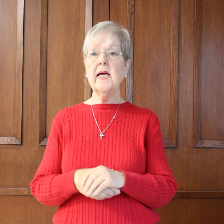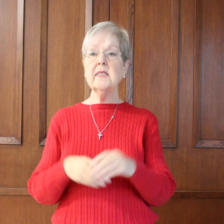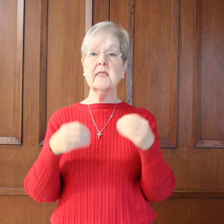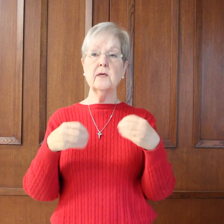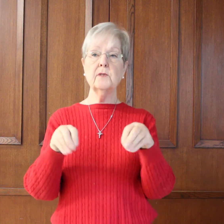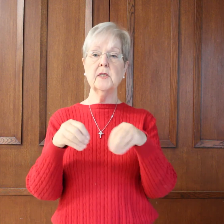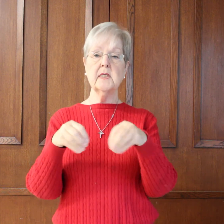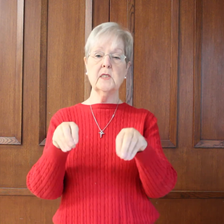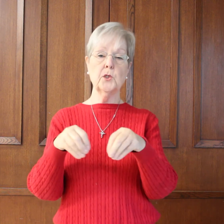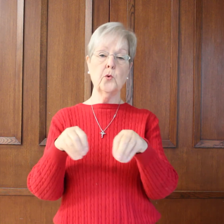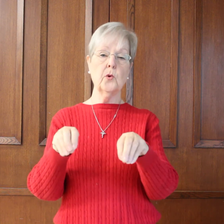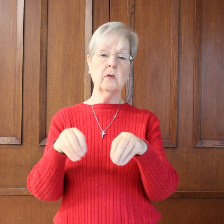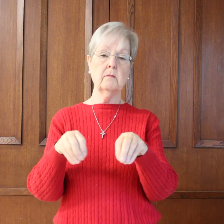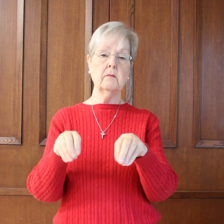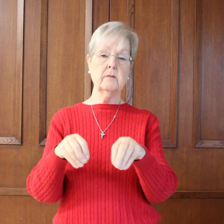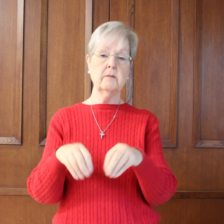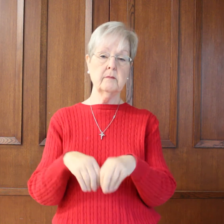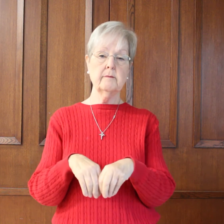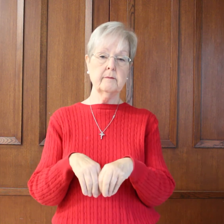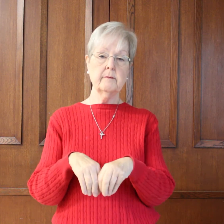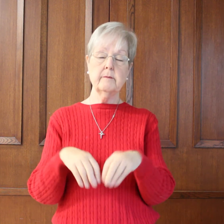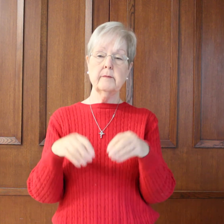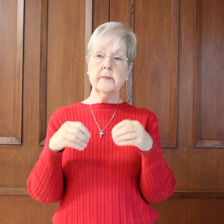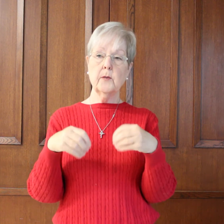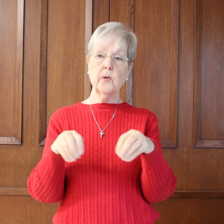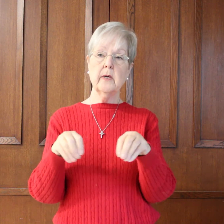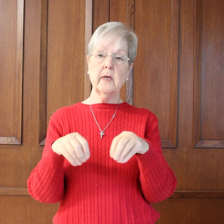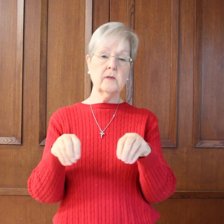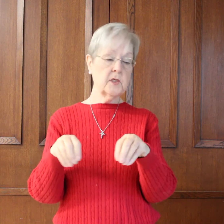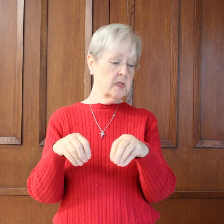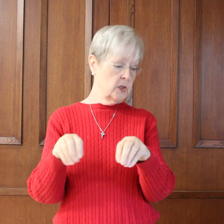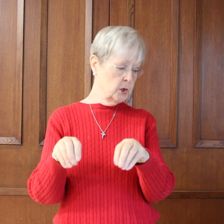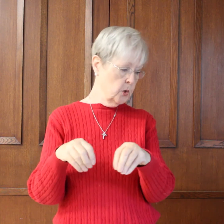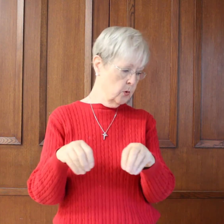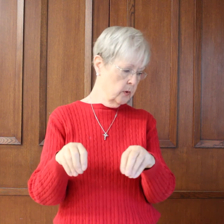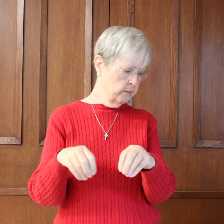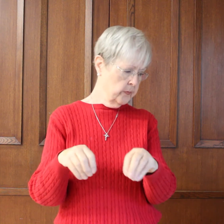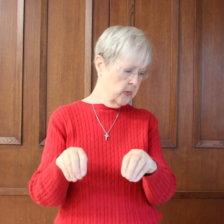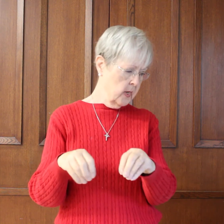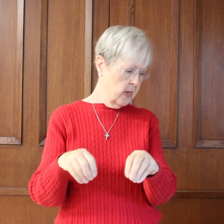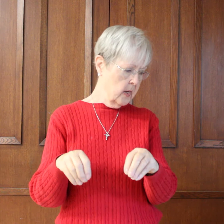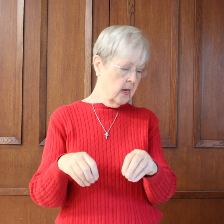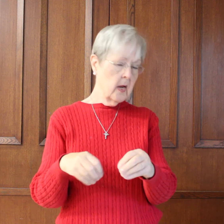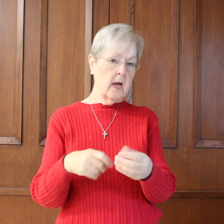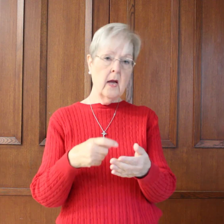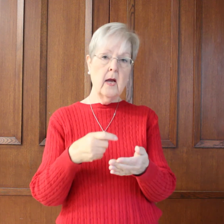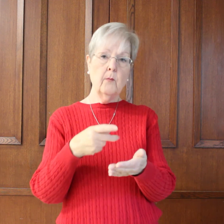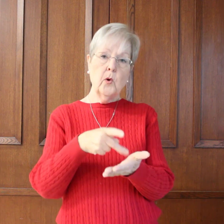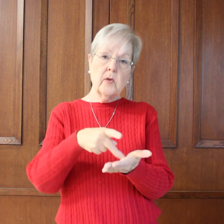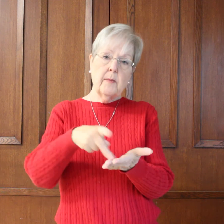Let's go to the store. We're going to go to the store. And we're going to